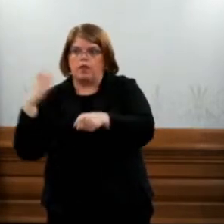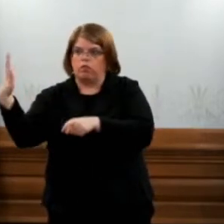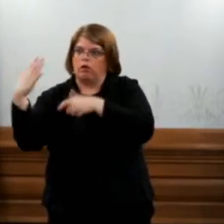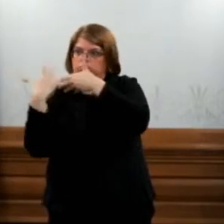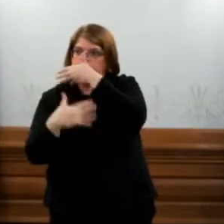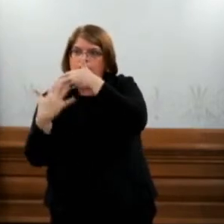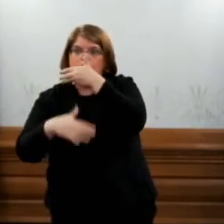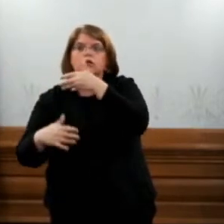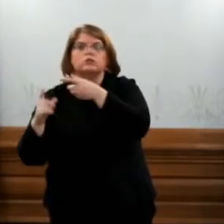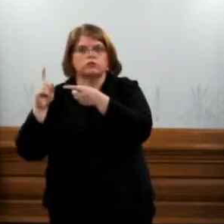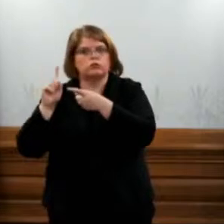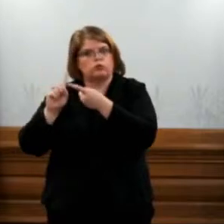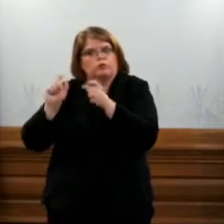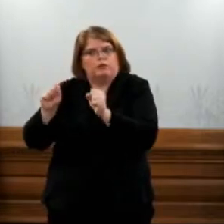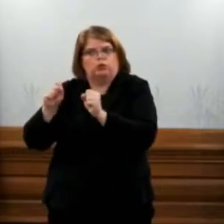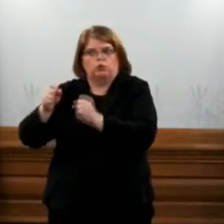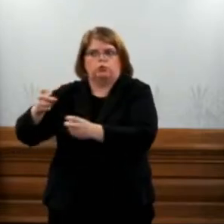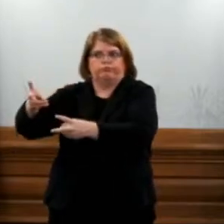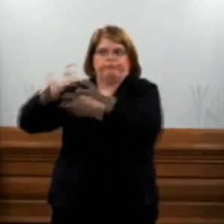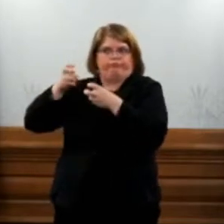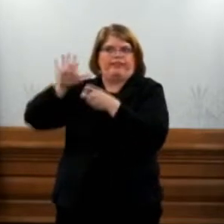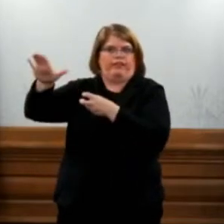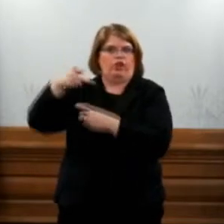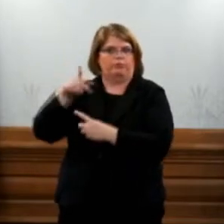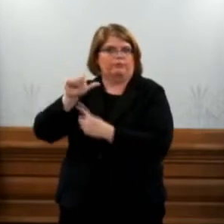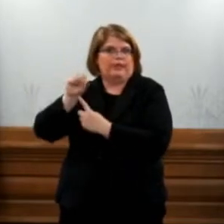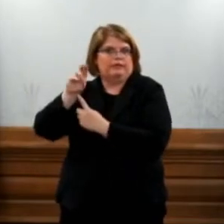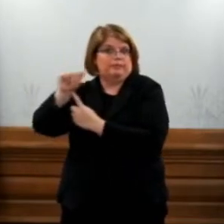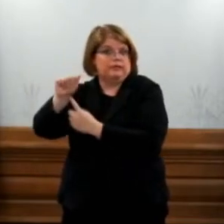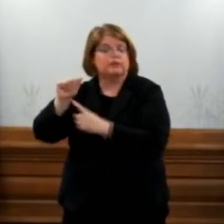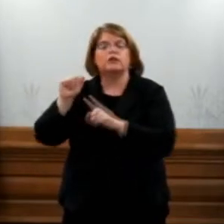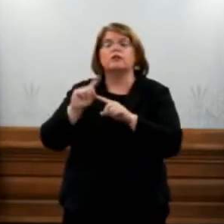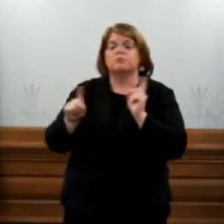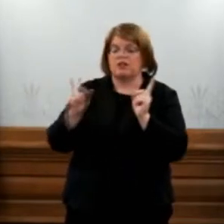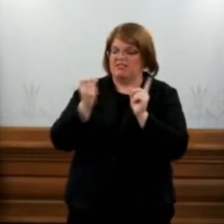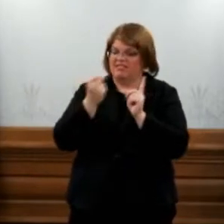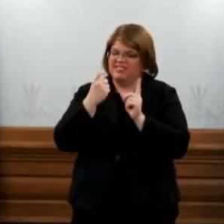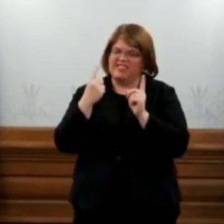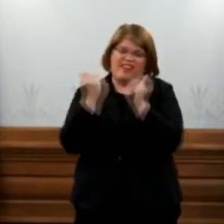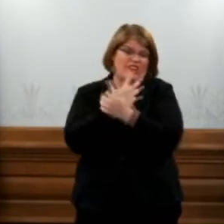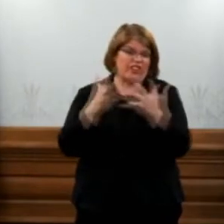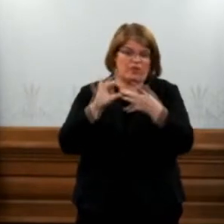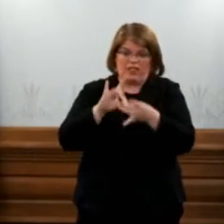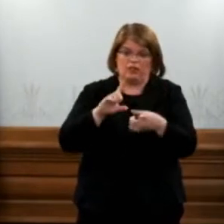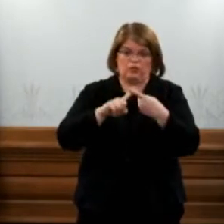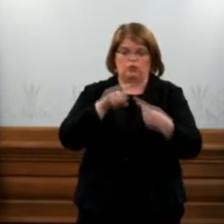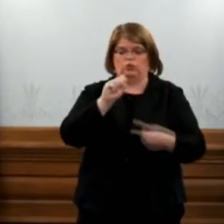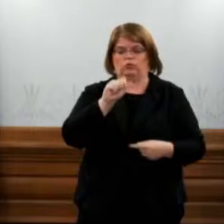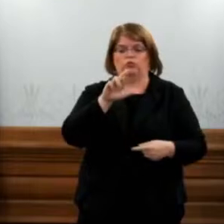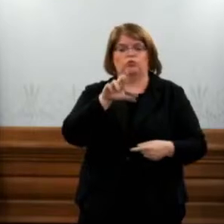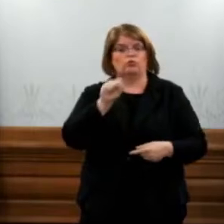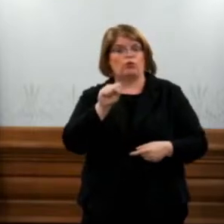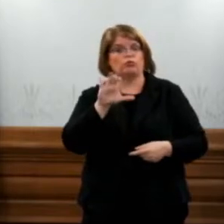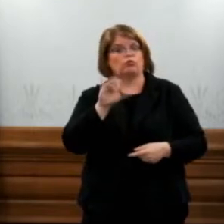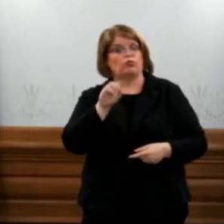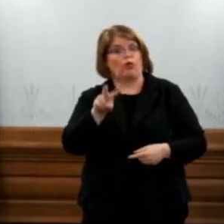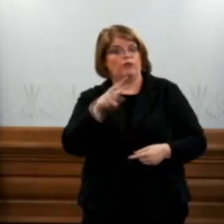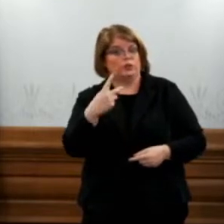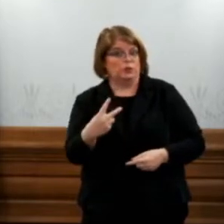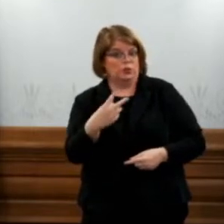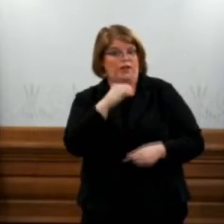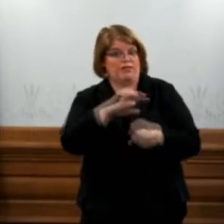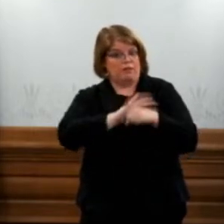convalescent plasma supply is pretty good. But again, with everything else in SARS-CoV-2, in the pandemic, we have to